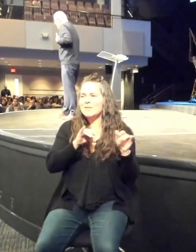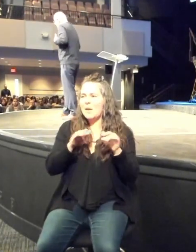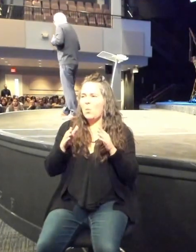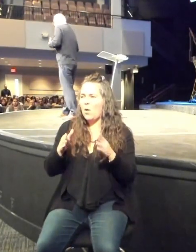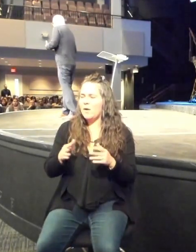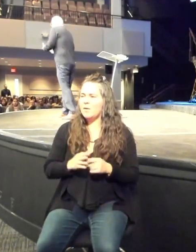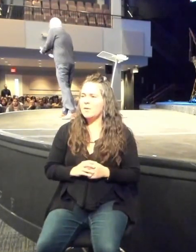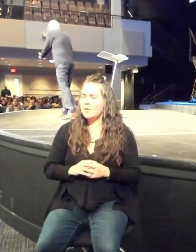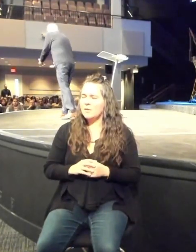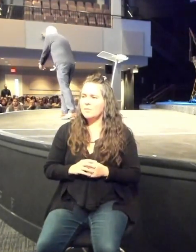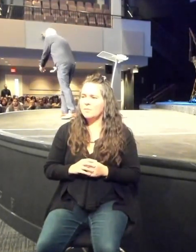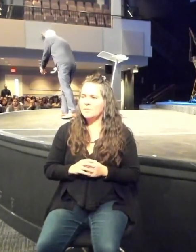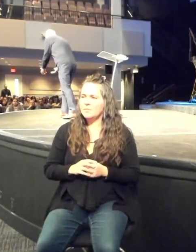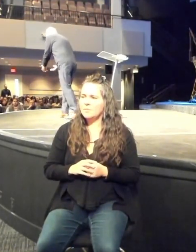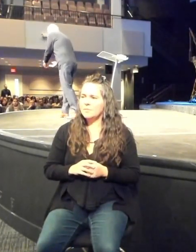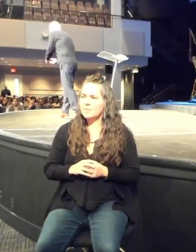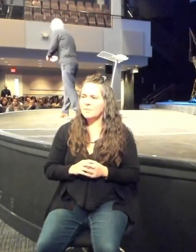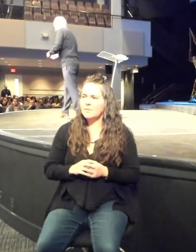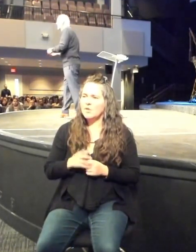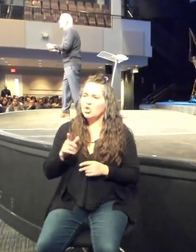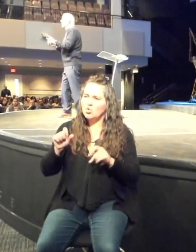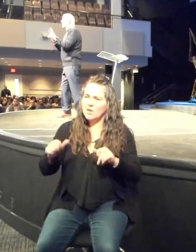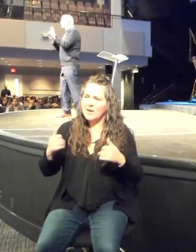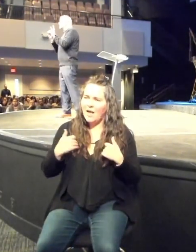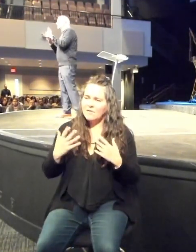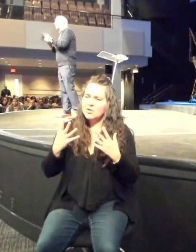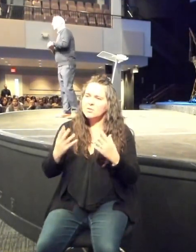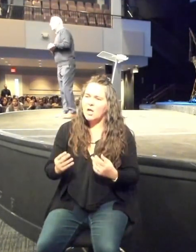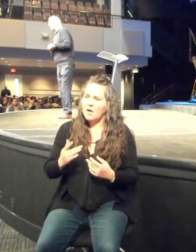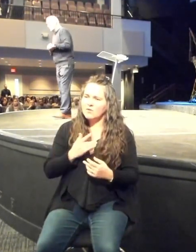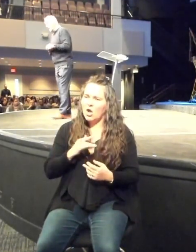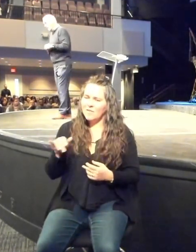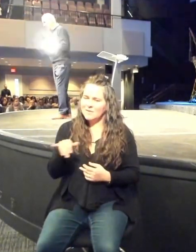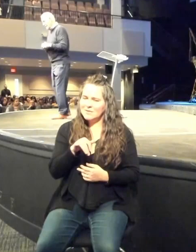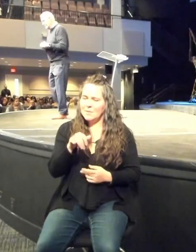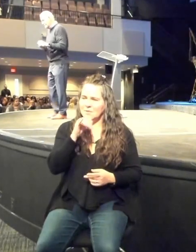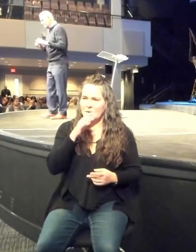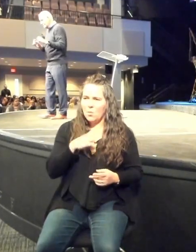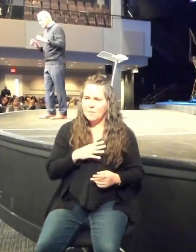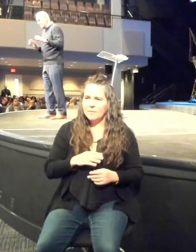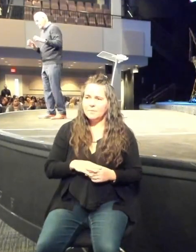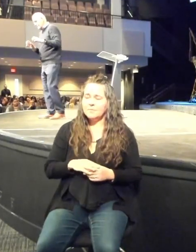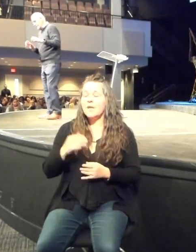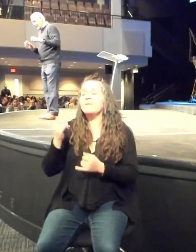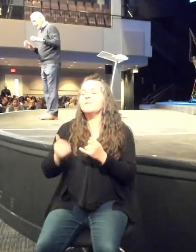tender in the way she is tender." And here's the final thing I'll say today.